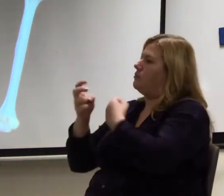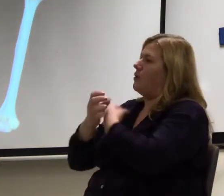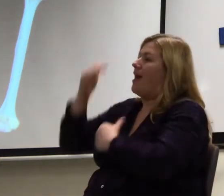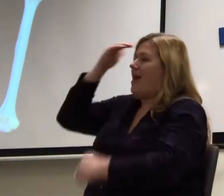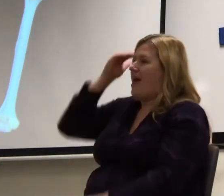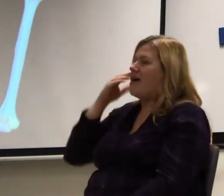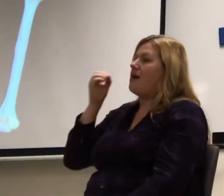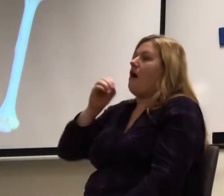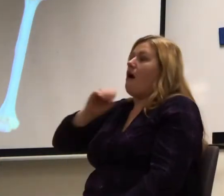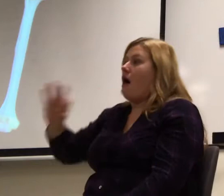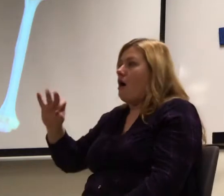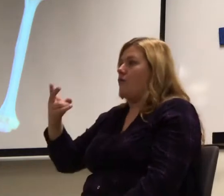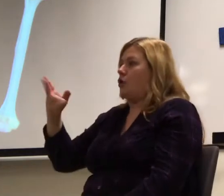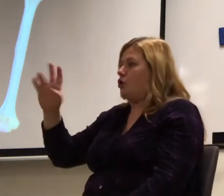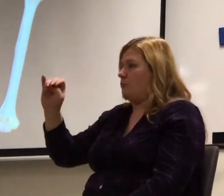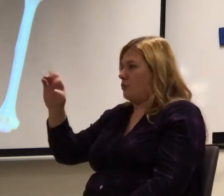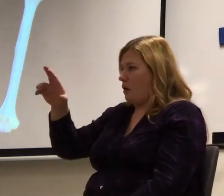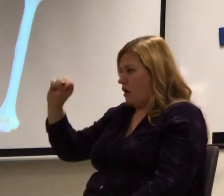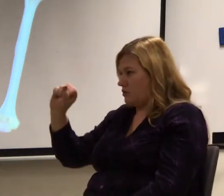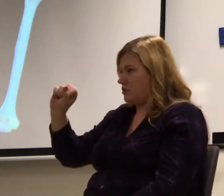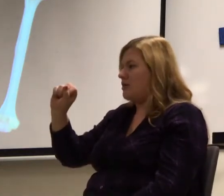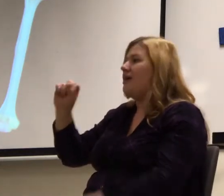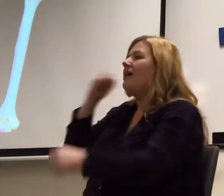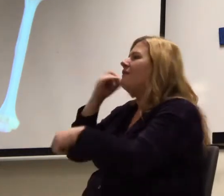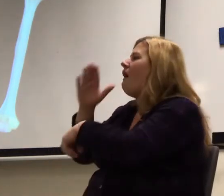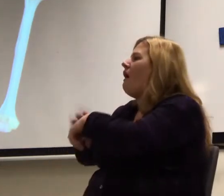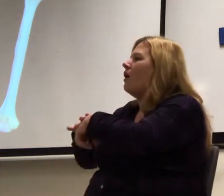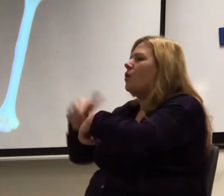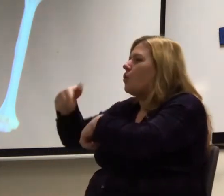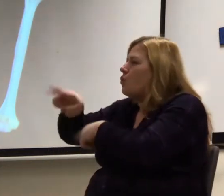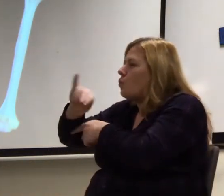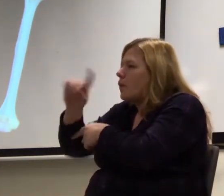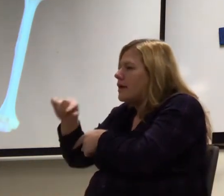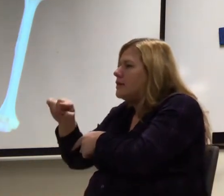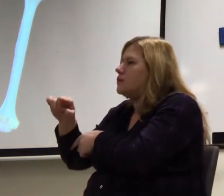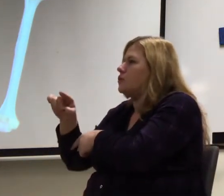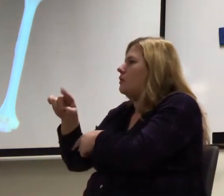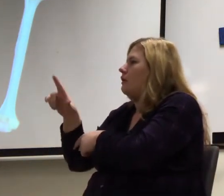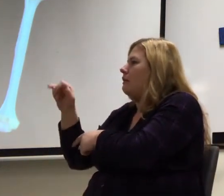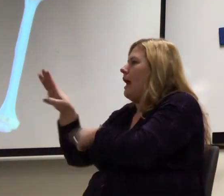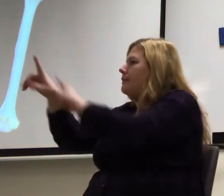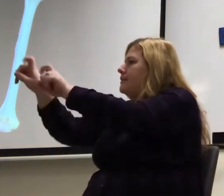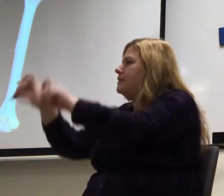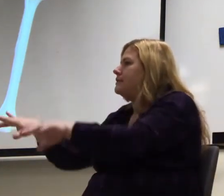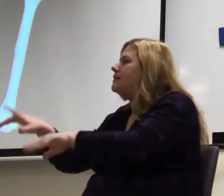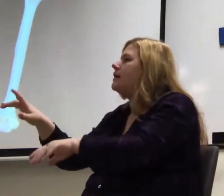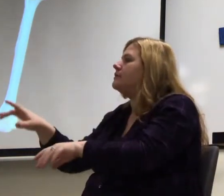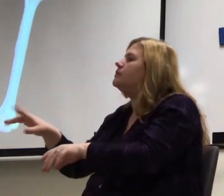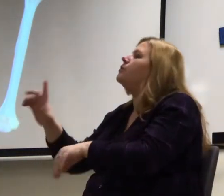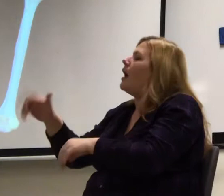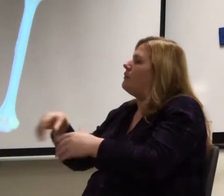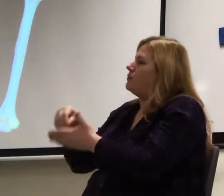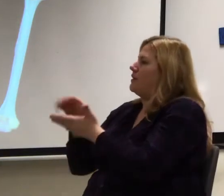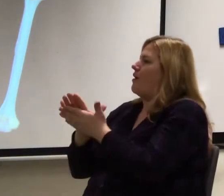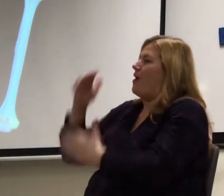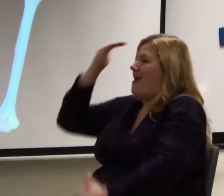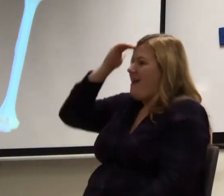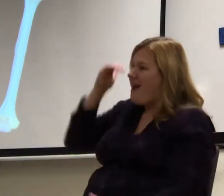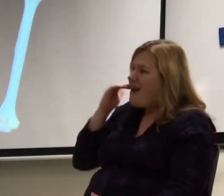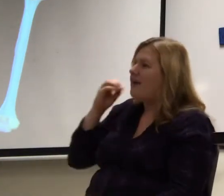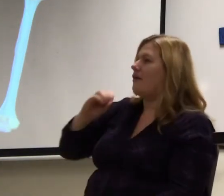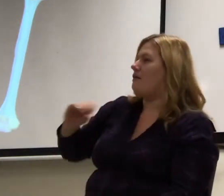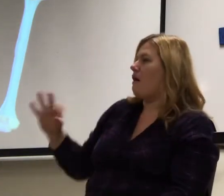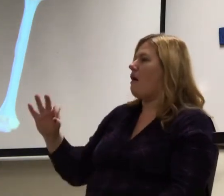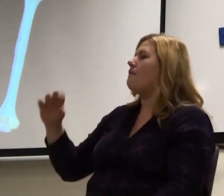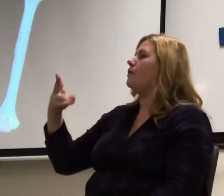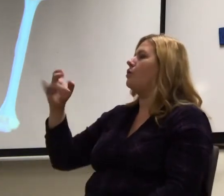If you're, IDing it on a quiz or on a lab practical, head of humerus, basically to describe it, it's a